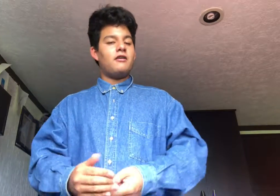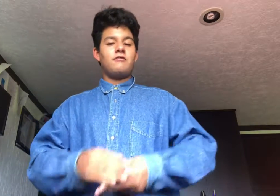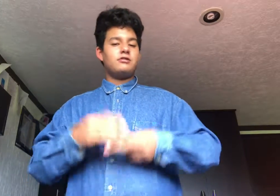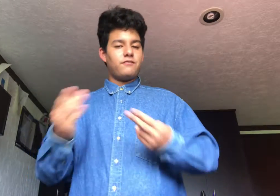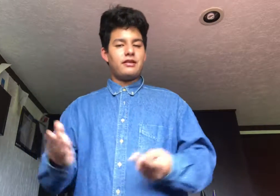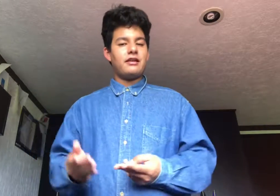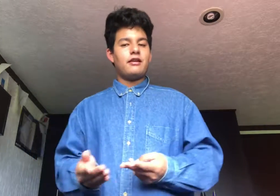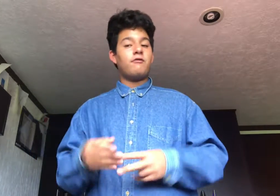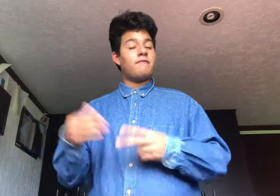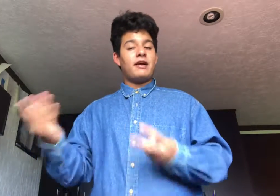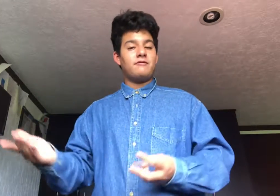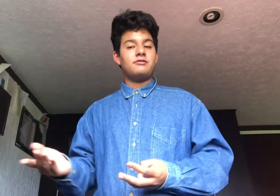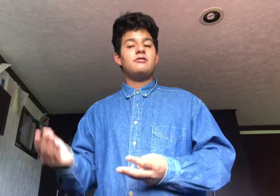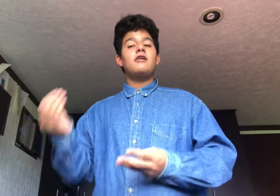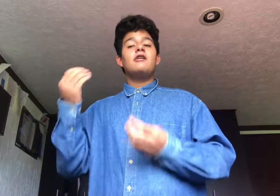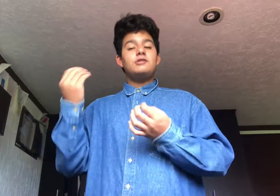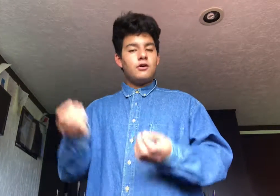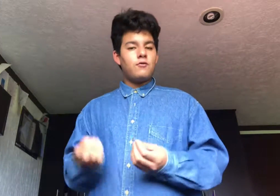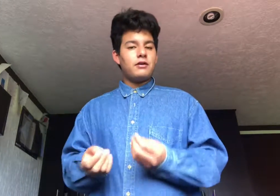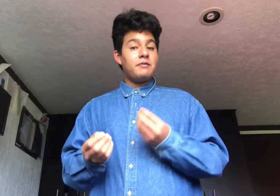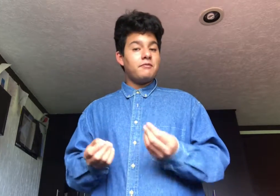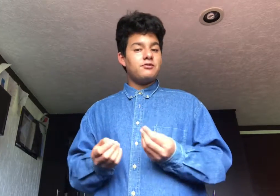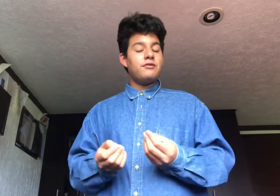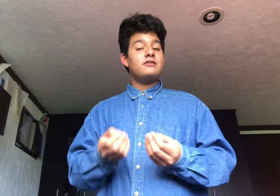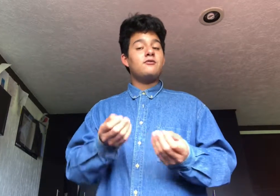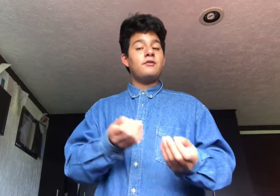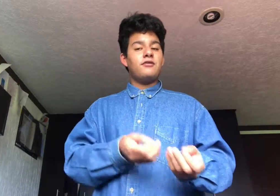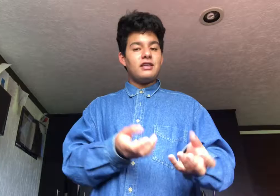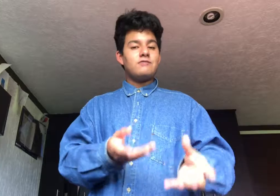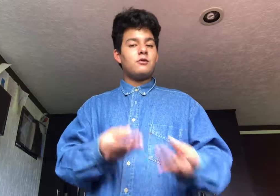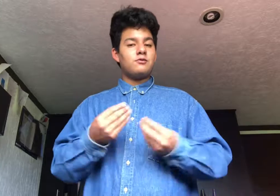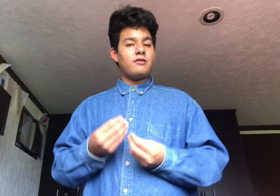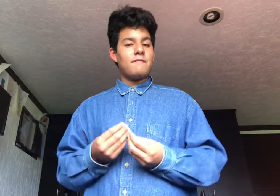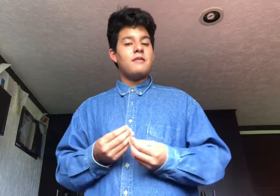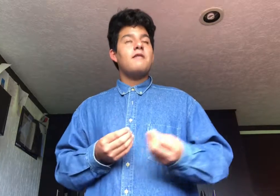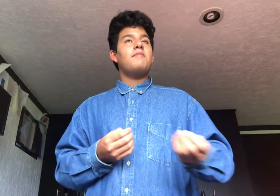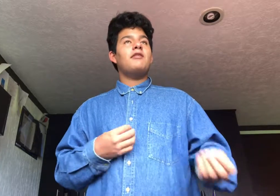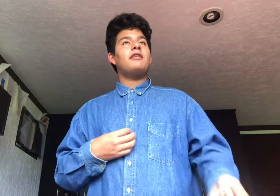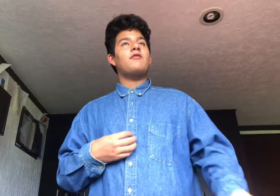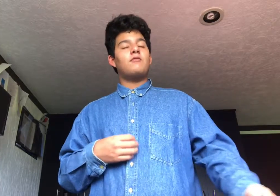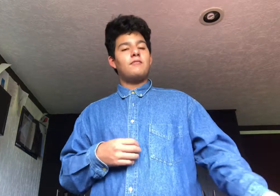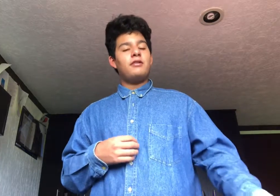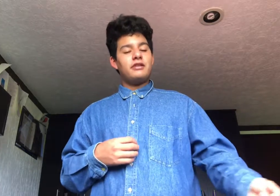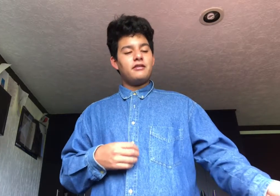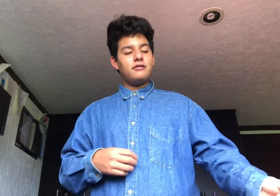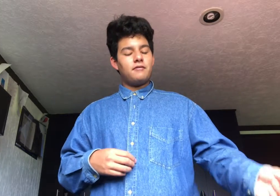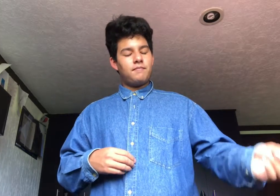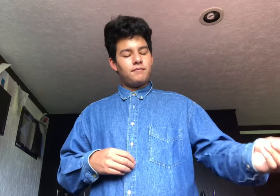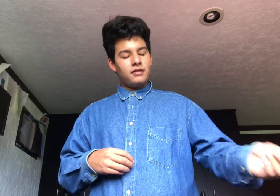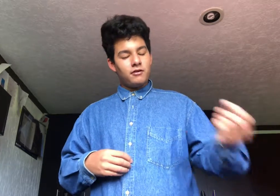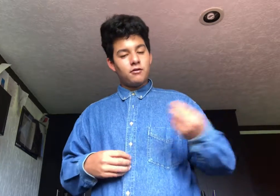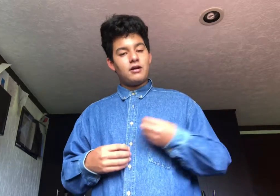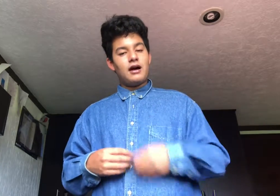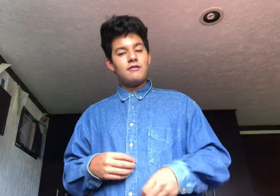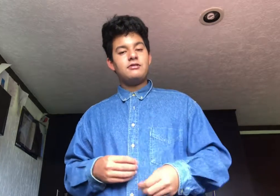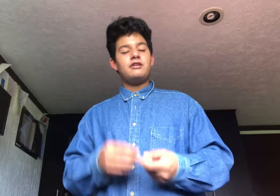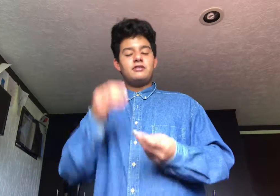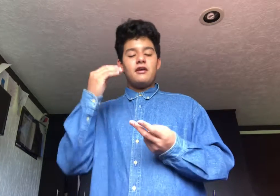or something like that, or a virus. So what people do is to build things from scrap, building their own houses,